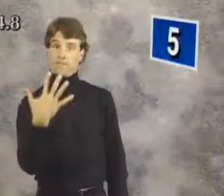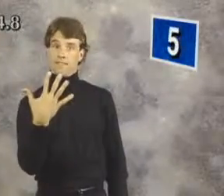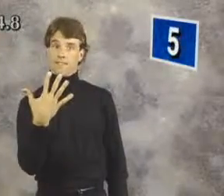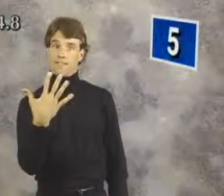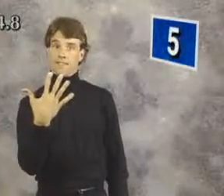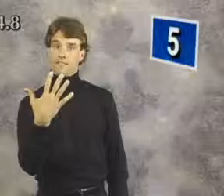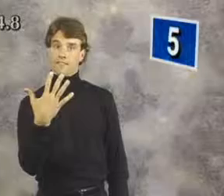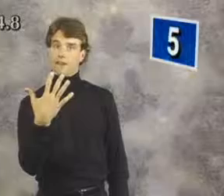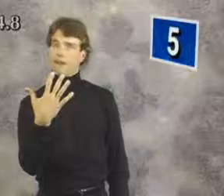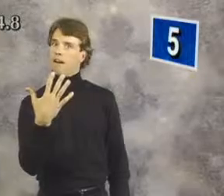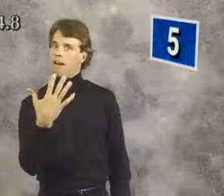5,